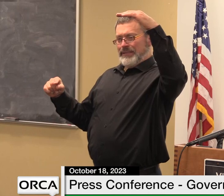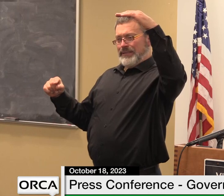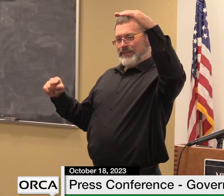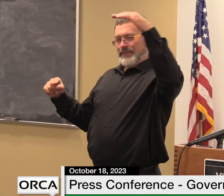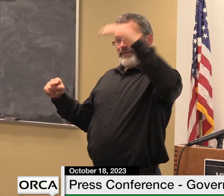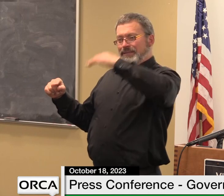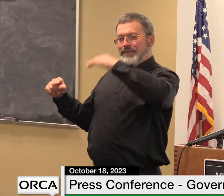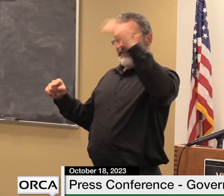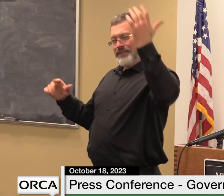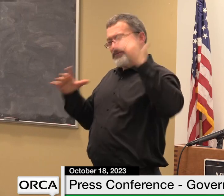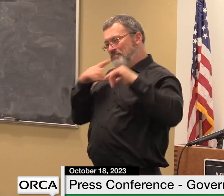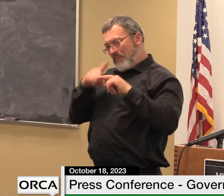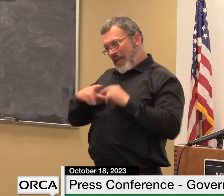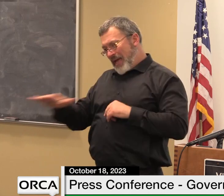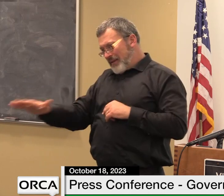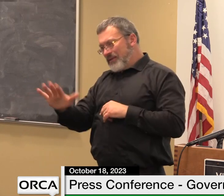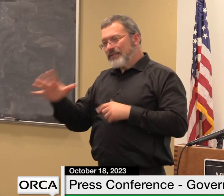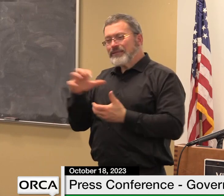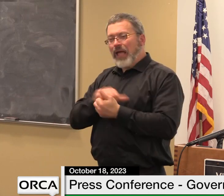their status.